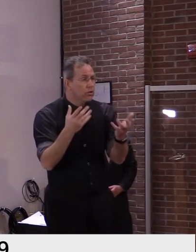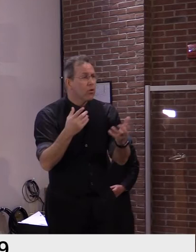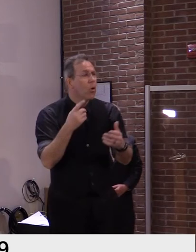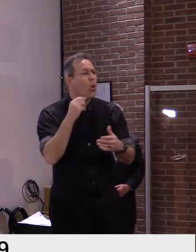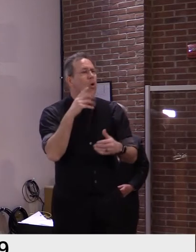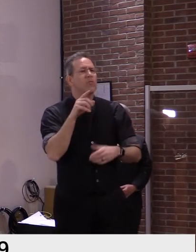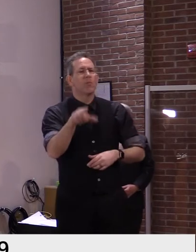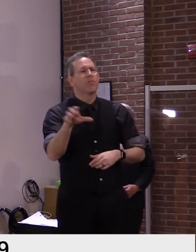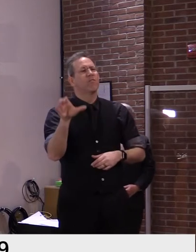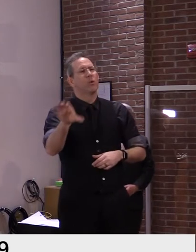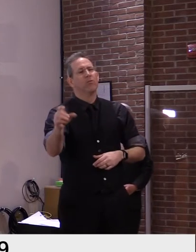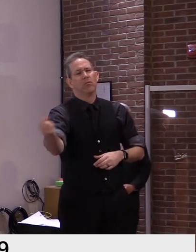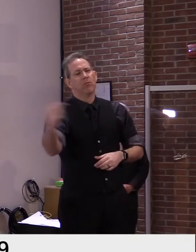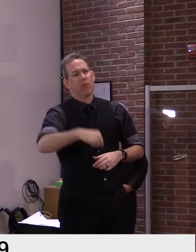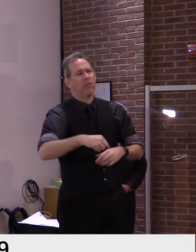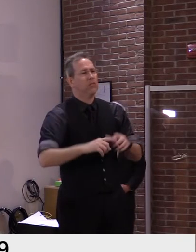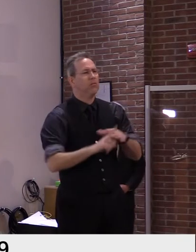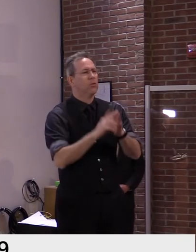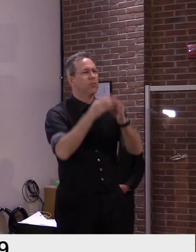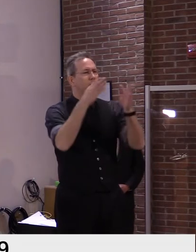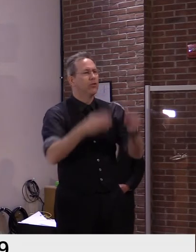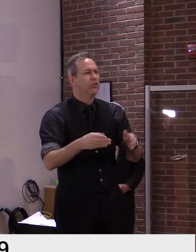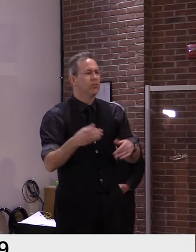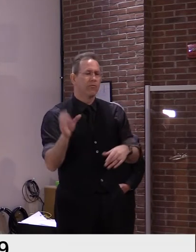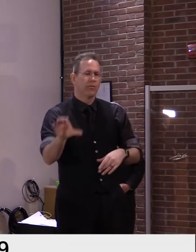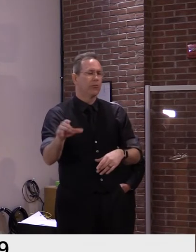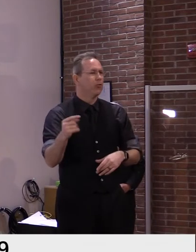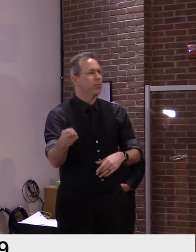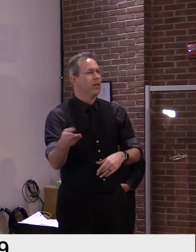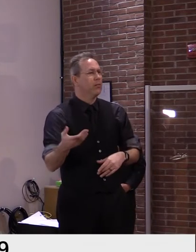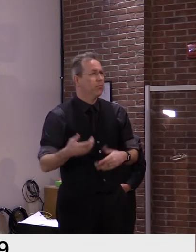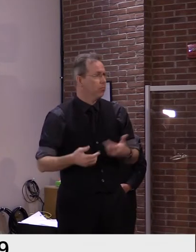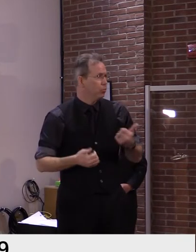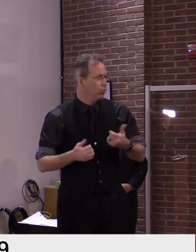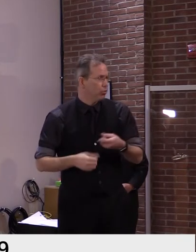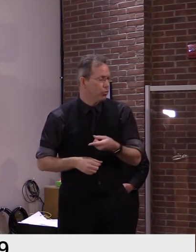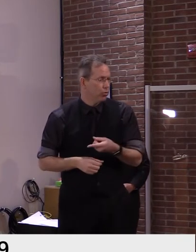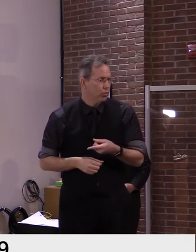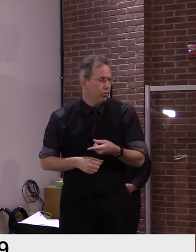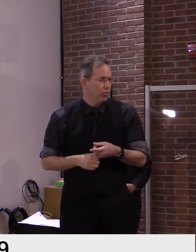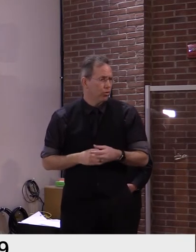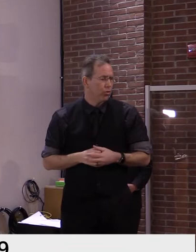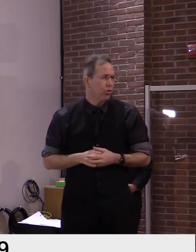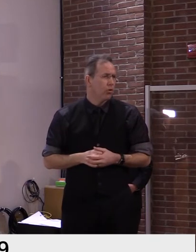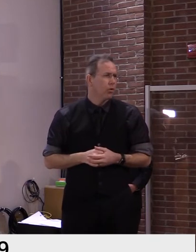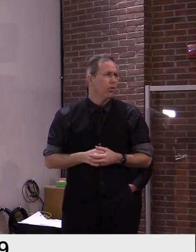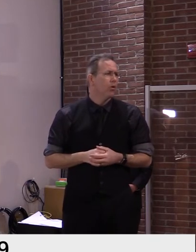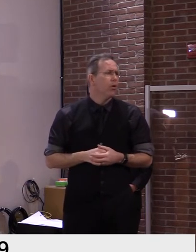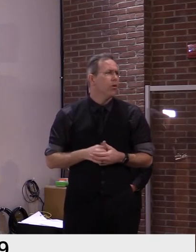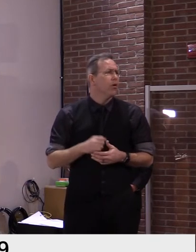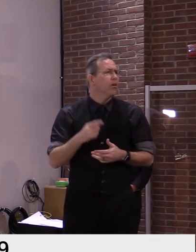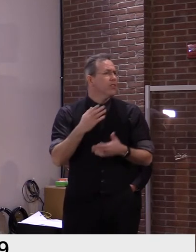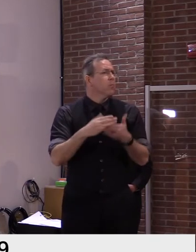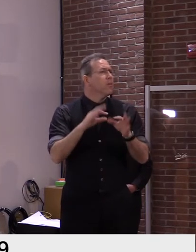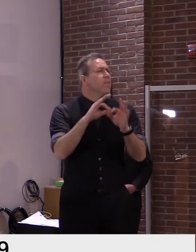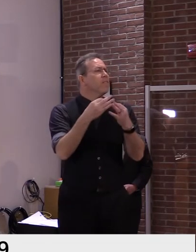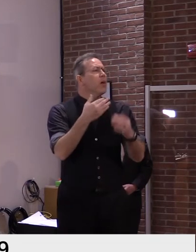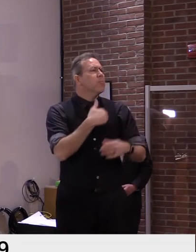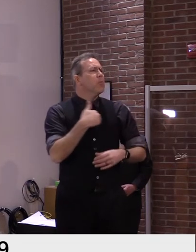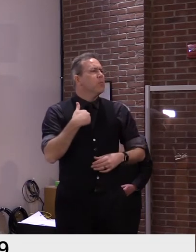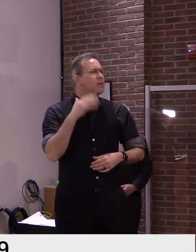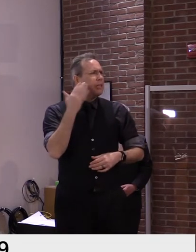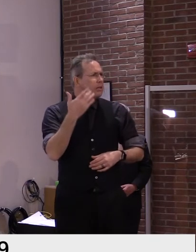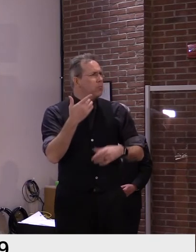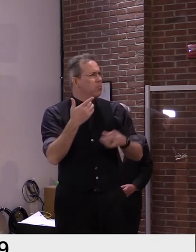children should be asked to come back to school? A lot of those families have opted into this because, you know, they